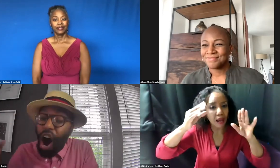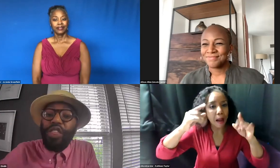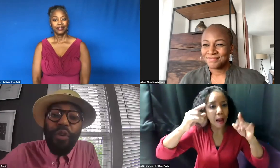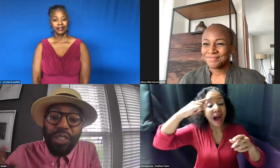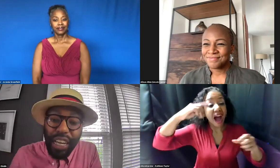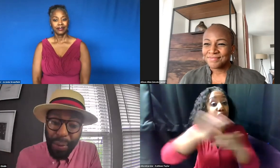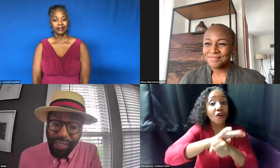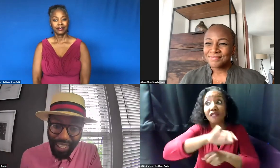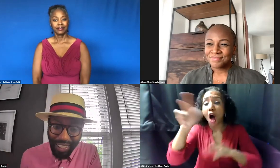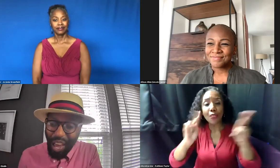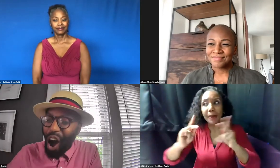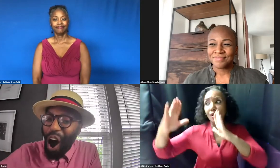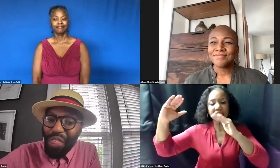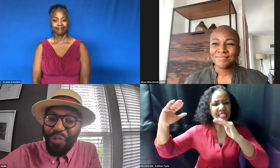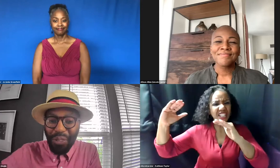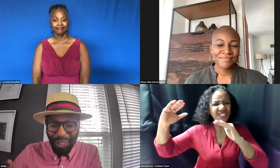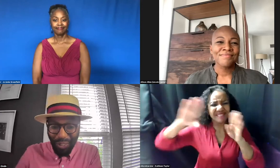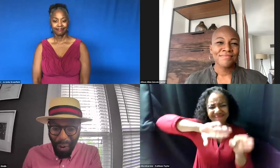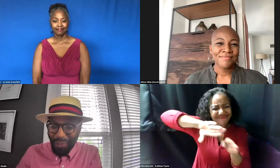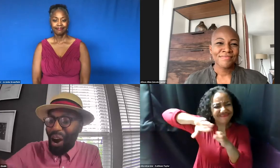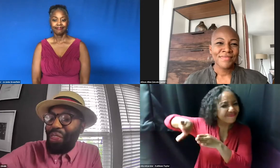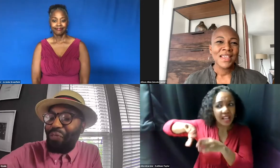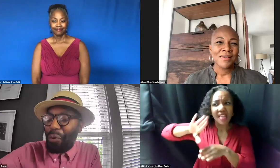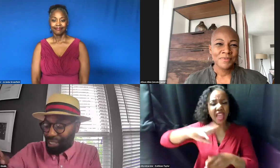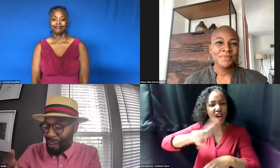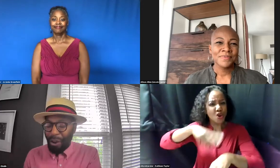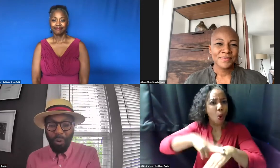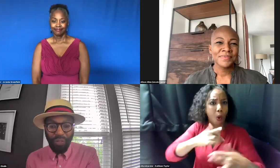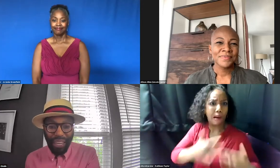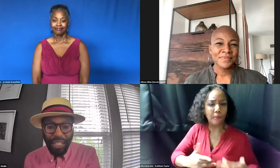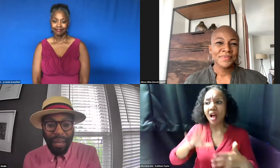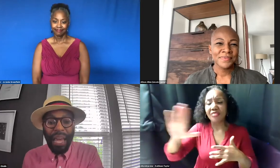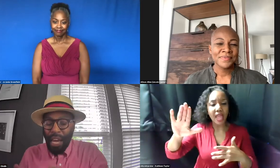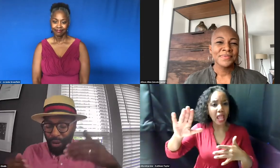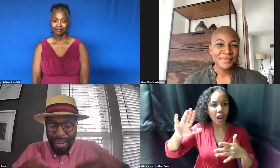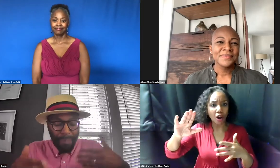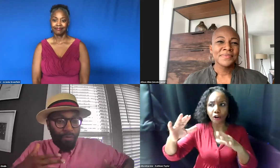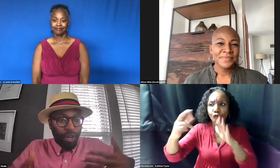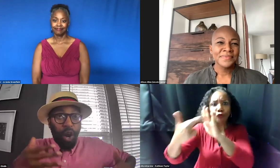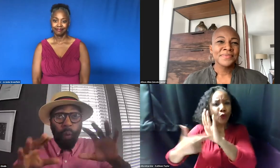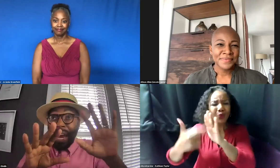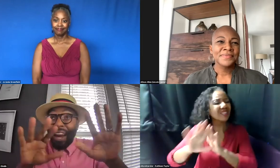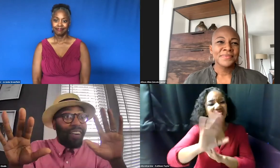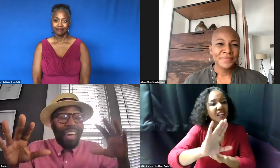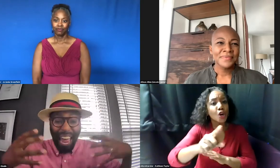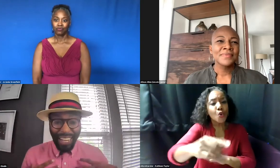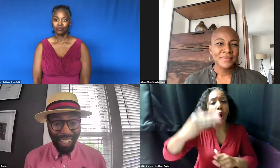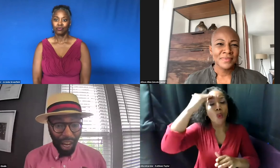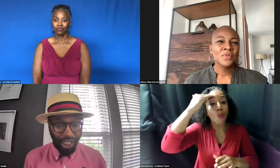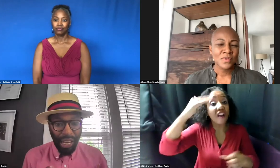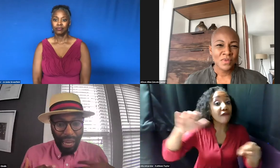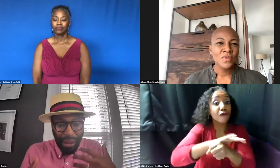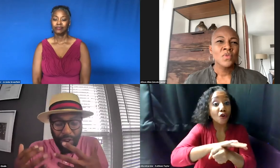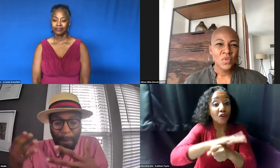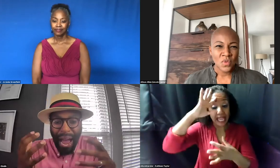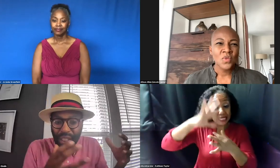of other folks' expectations, other folks' norms, other folks' rules of engagement. You cannot be fully aware and in